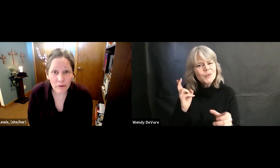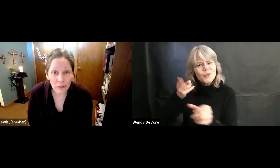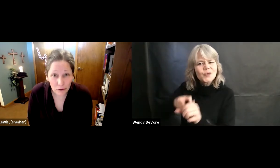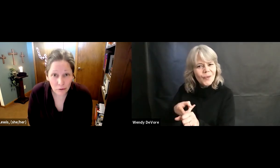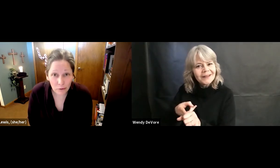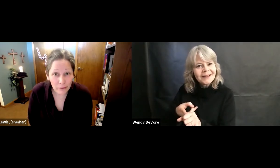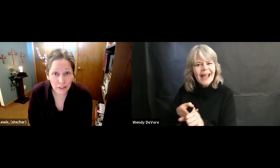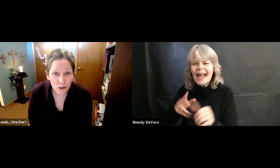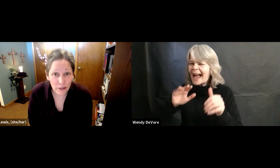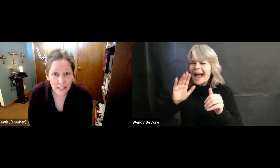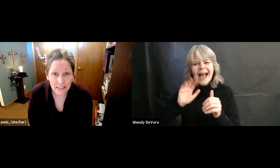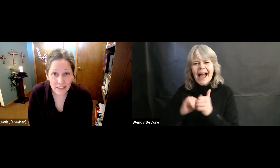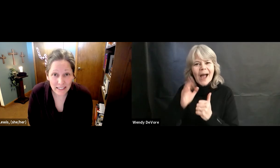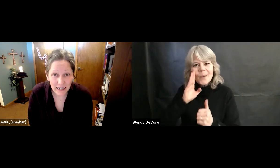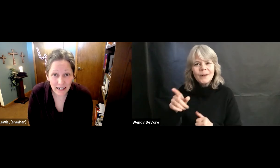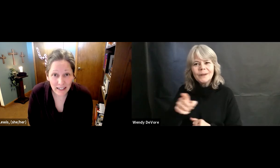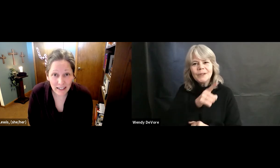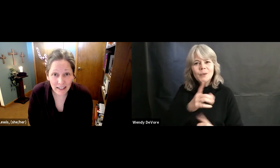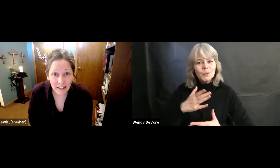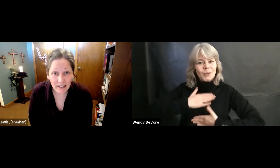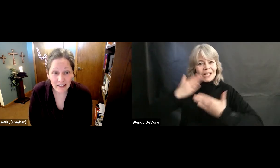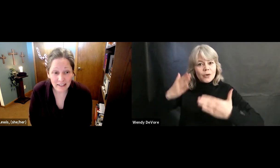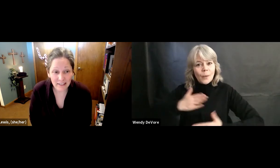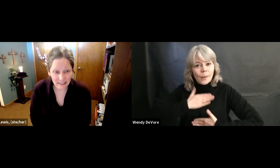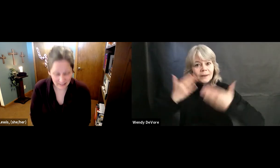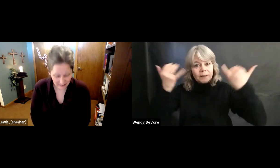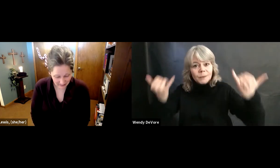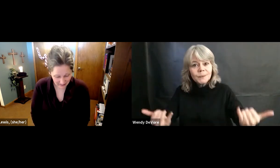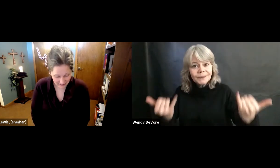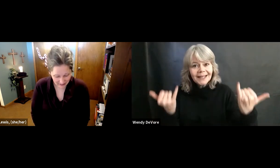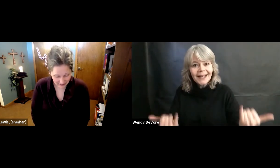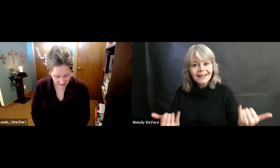How will you rejoice today?